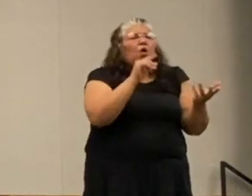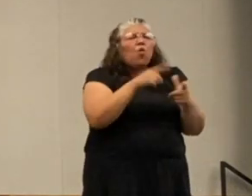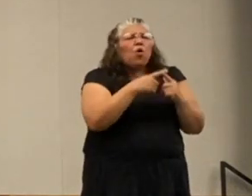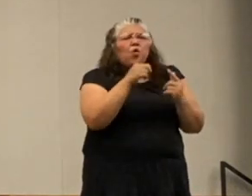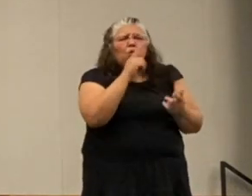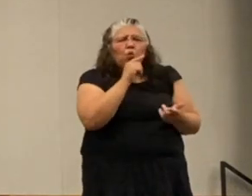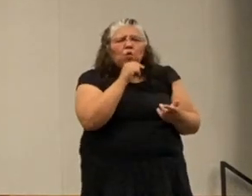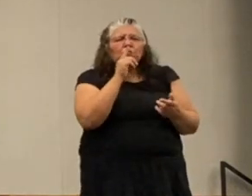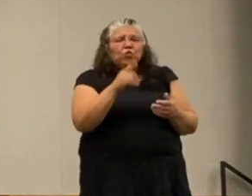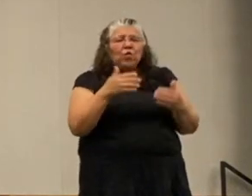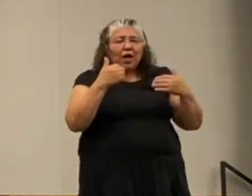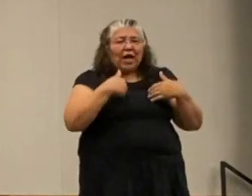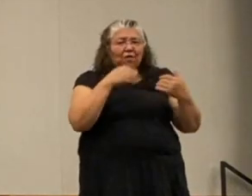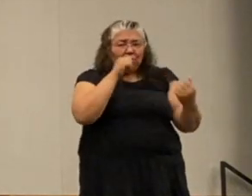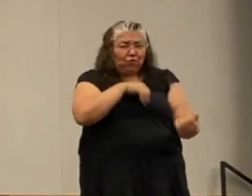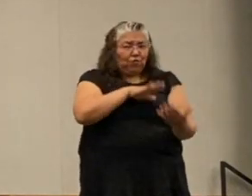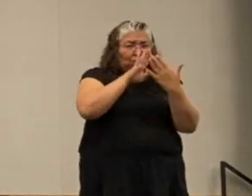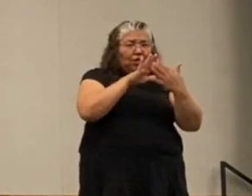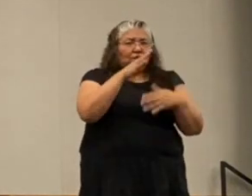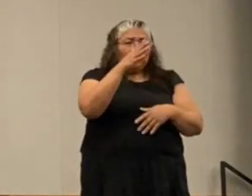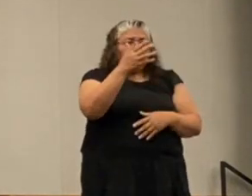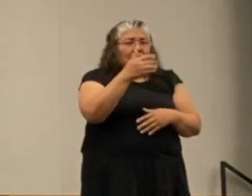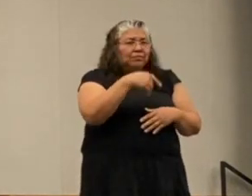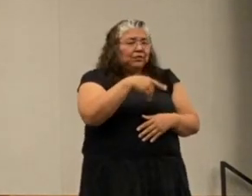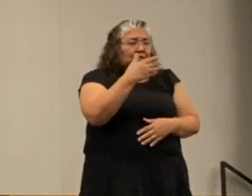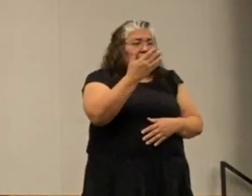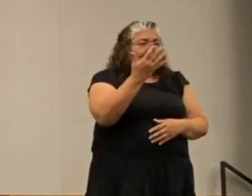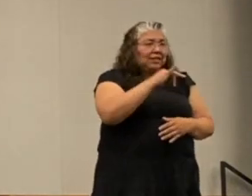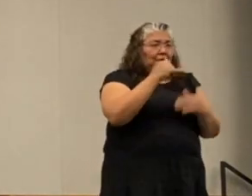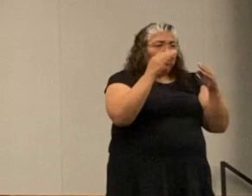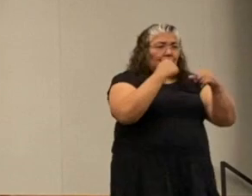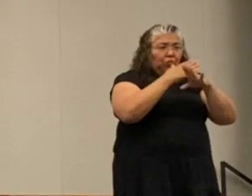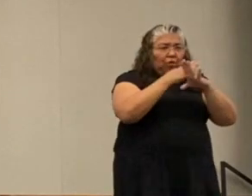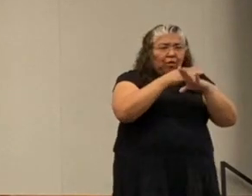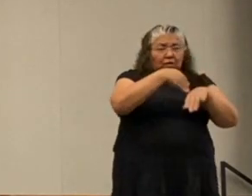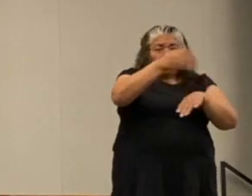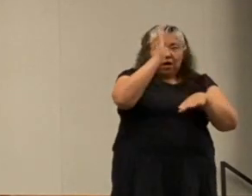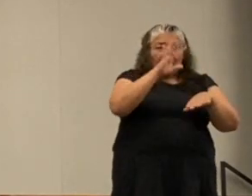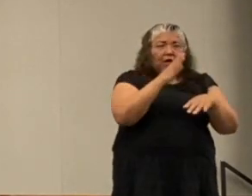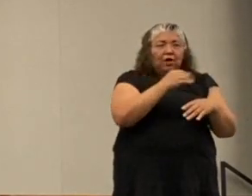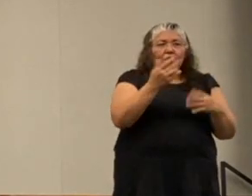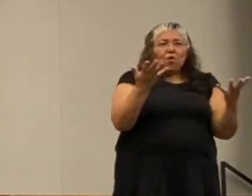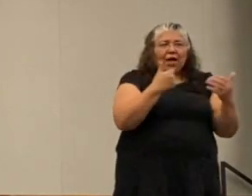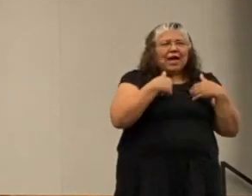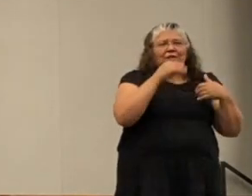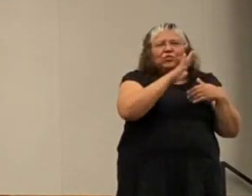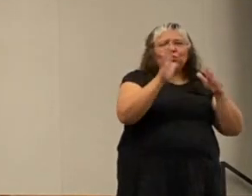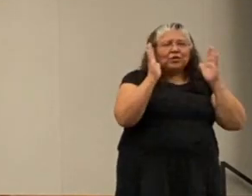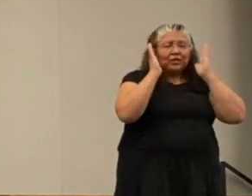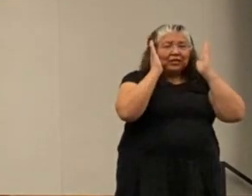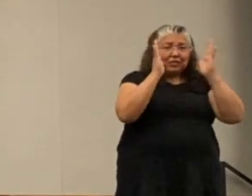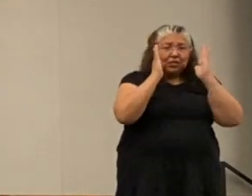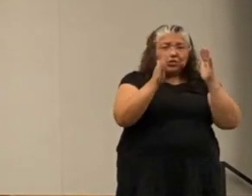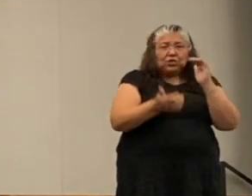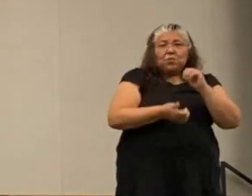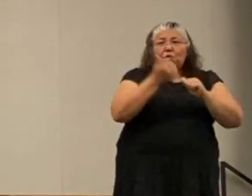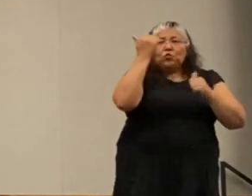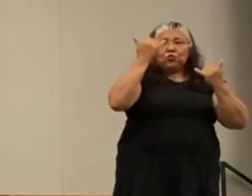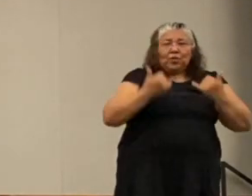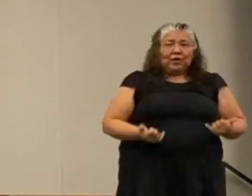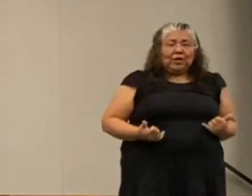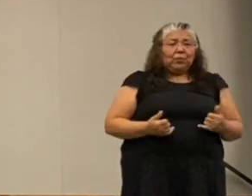you put in front of God in your life right now? What has your attention most right